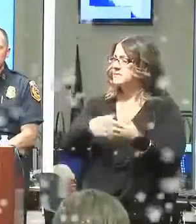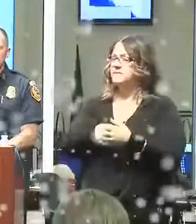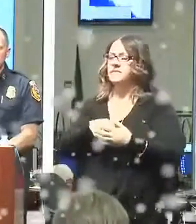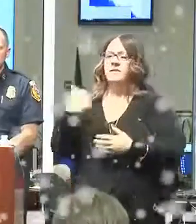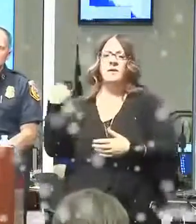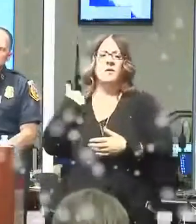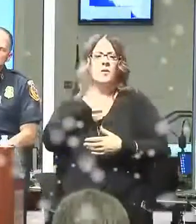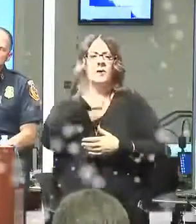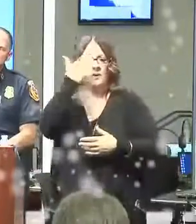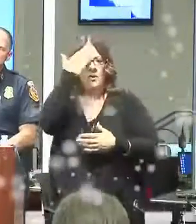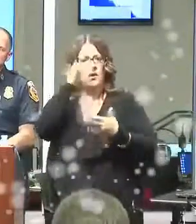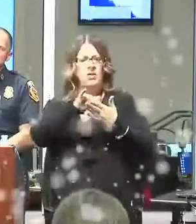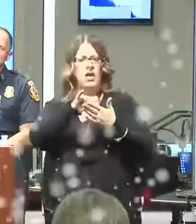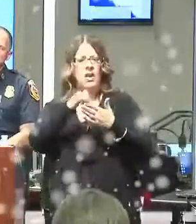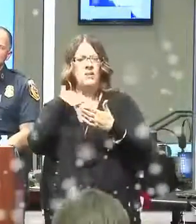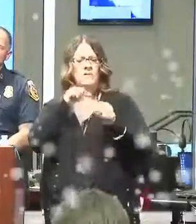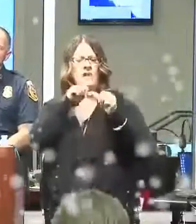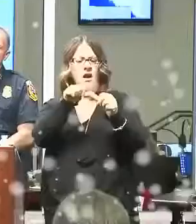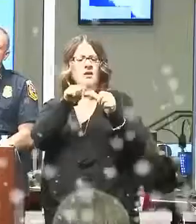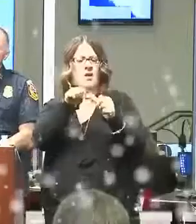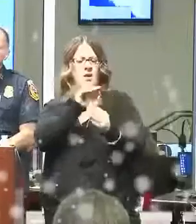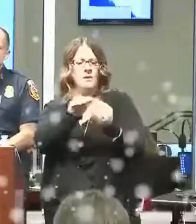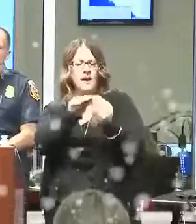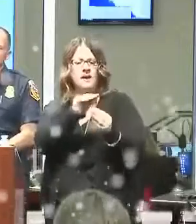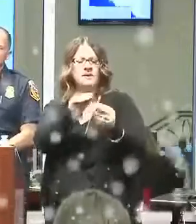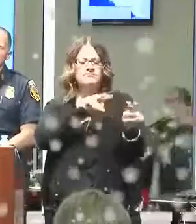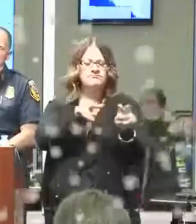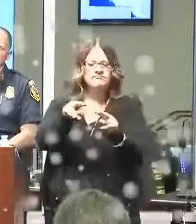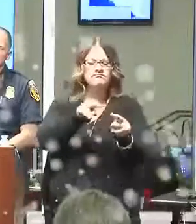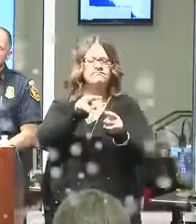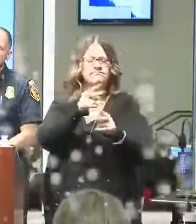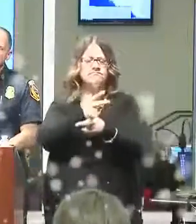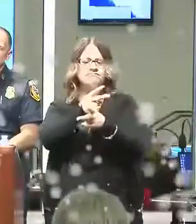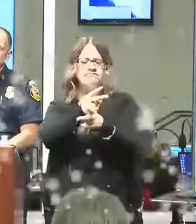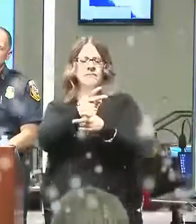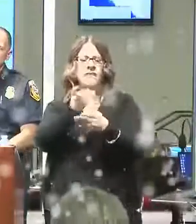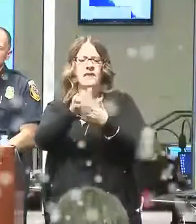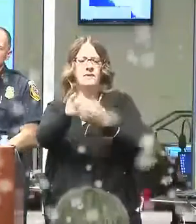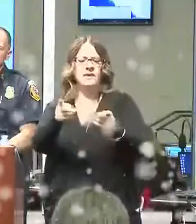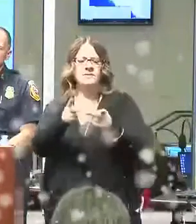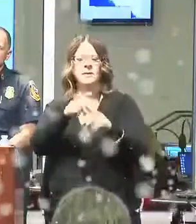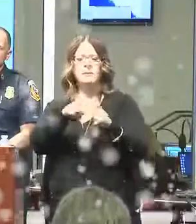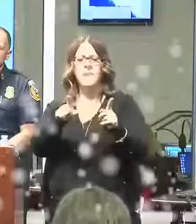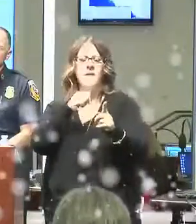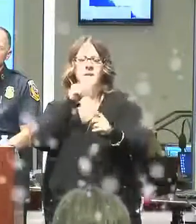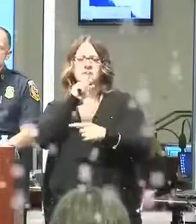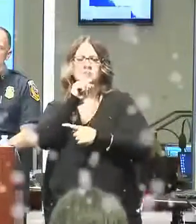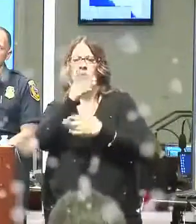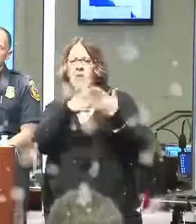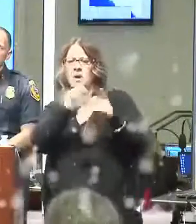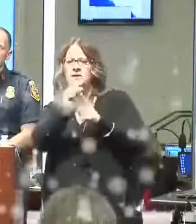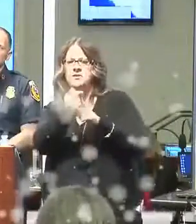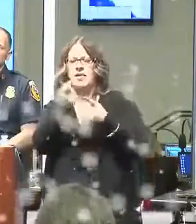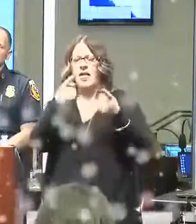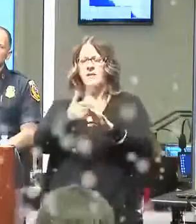constant ongoing maintenance and inspection activities in the department and by FERC, so I'm just not sure what the circumstances were of the